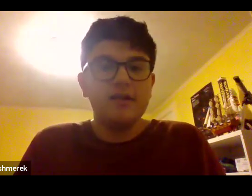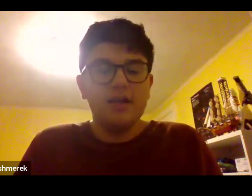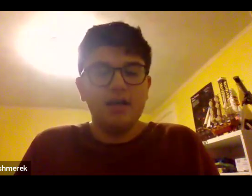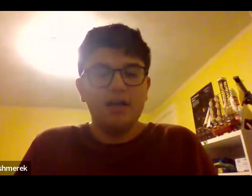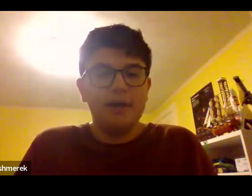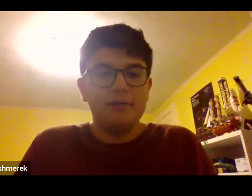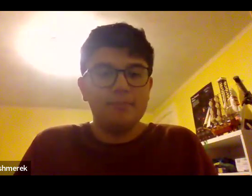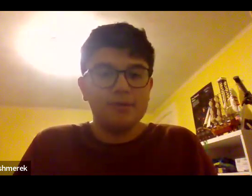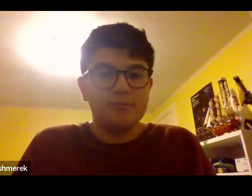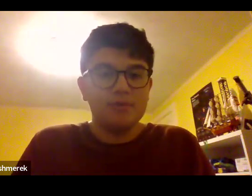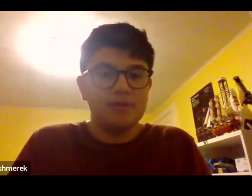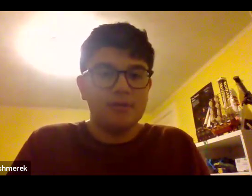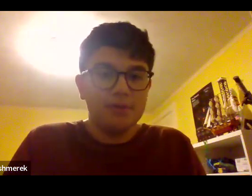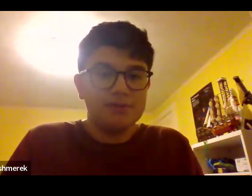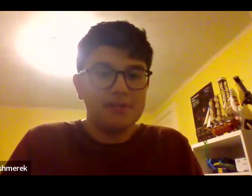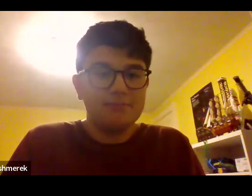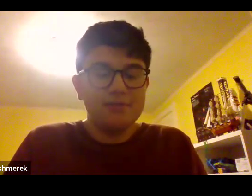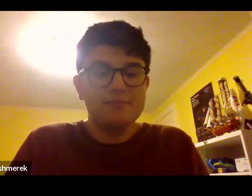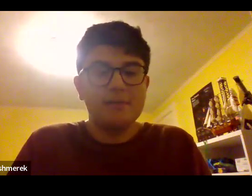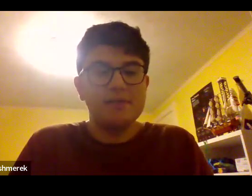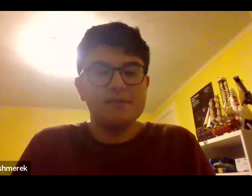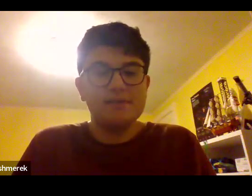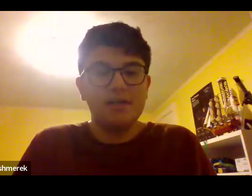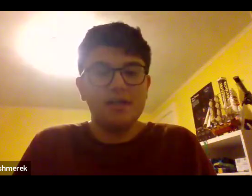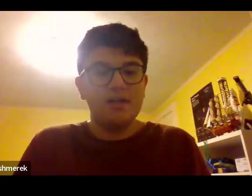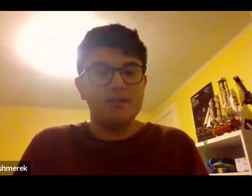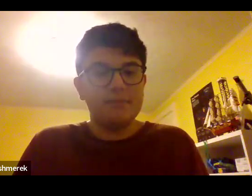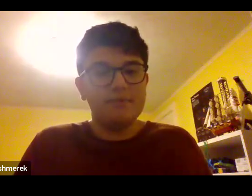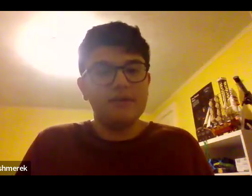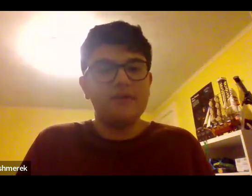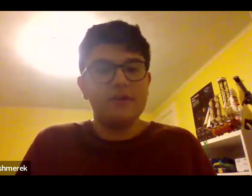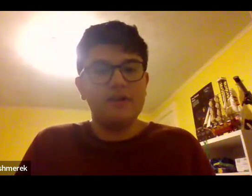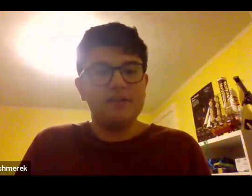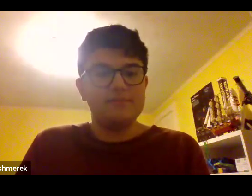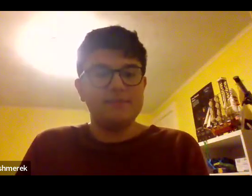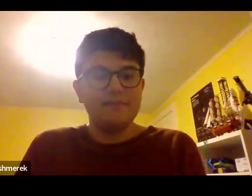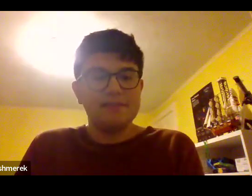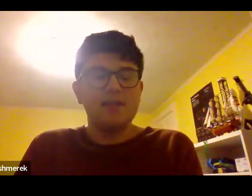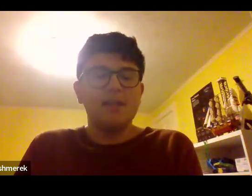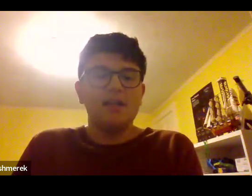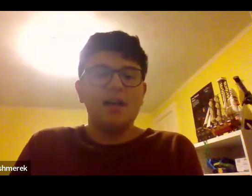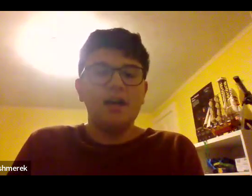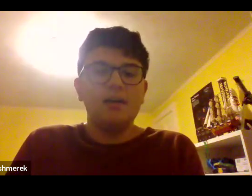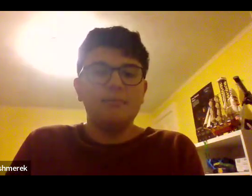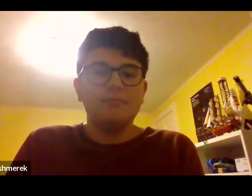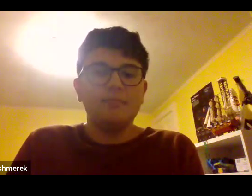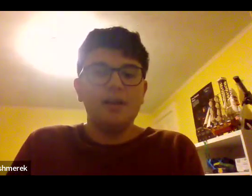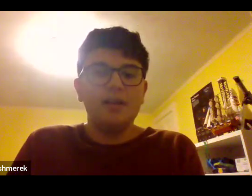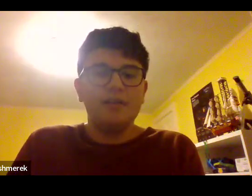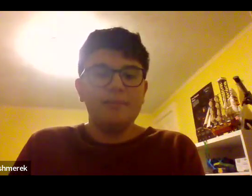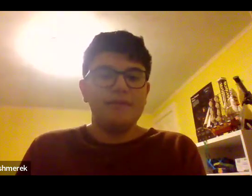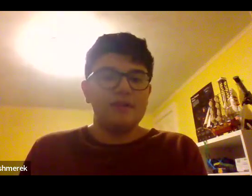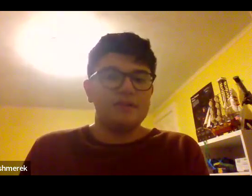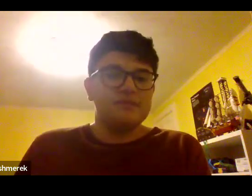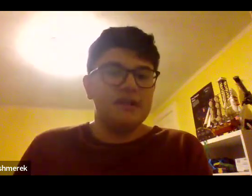talk about more so a personal experience because other people here have already gone into the specifics.